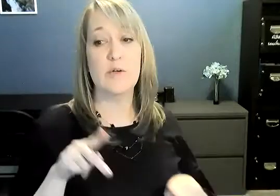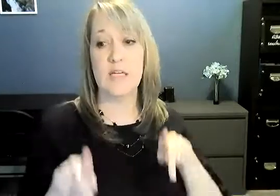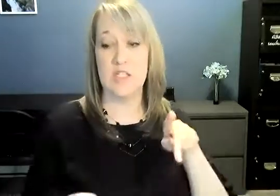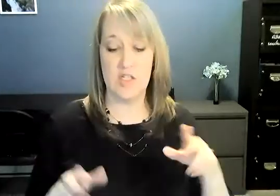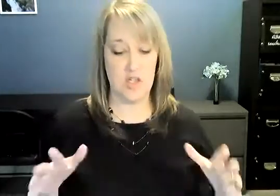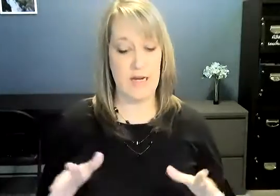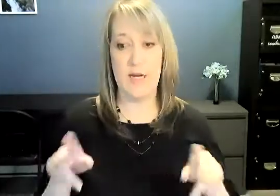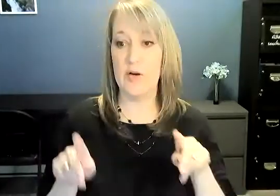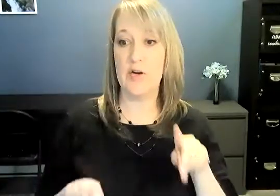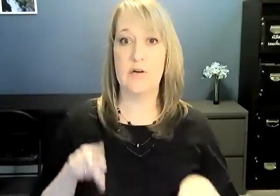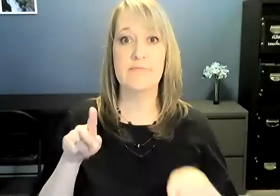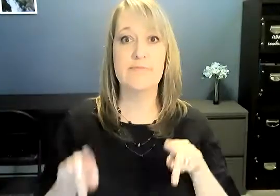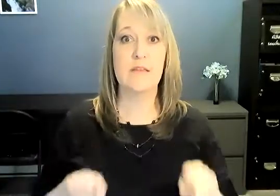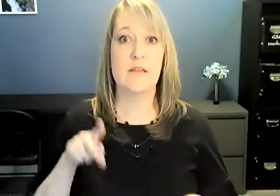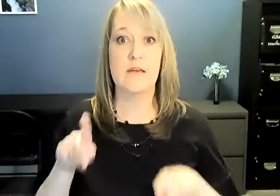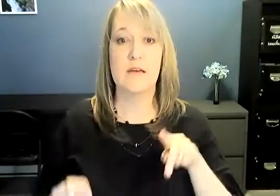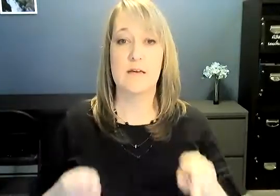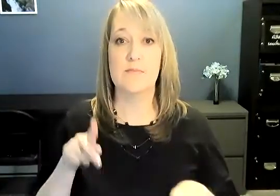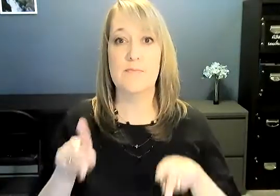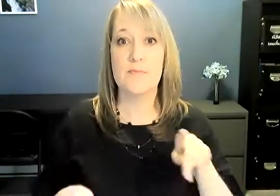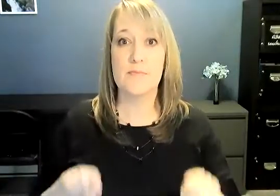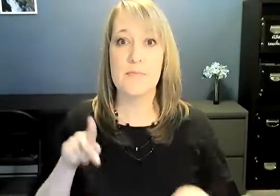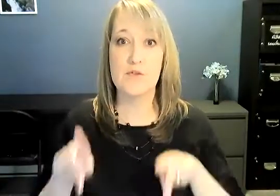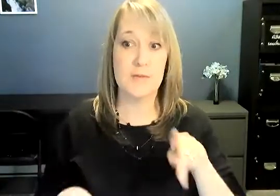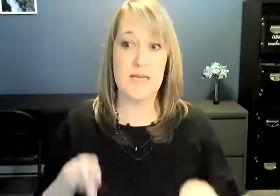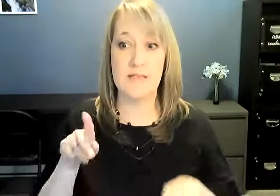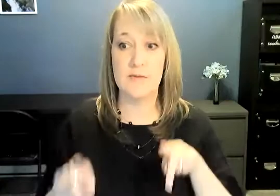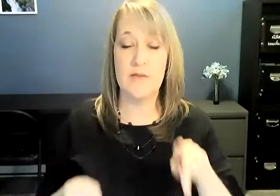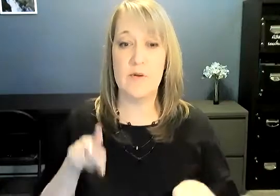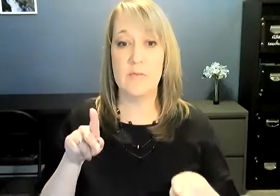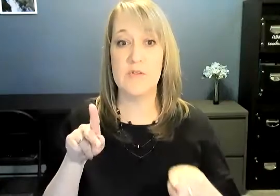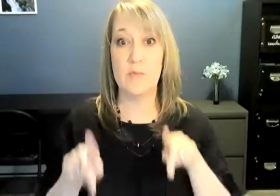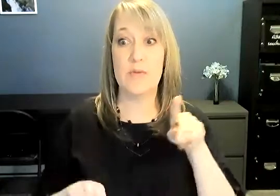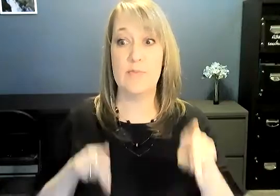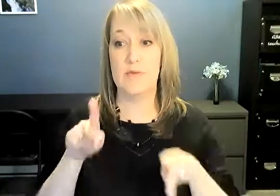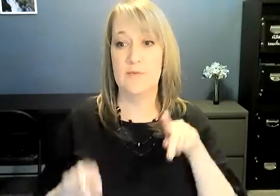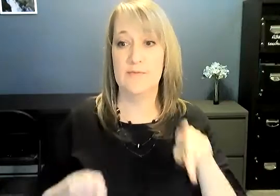location is just right here in your um, neutral space in front of you. So people.